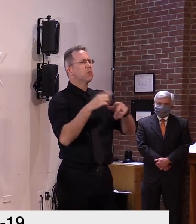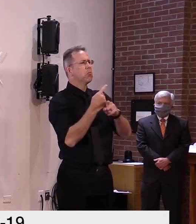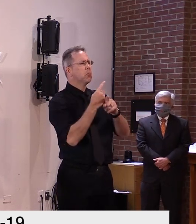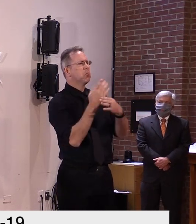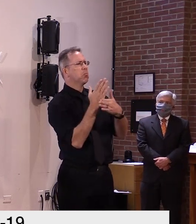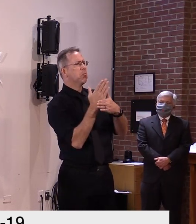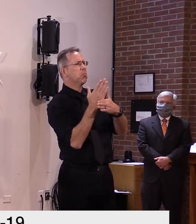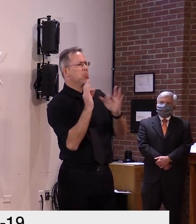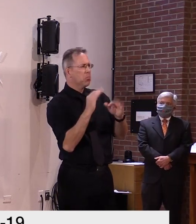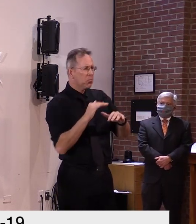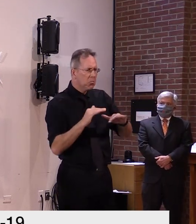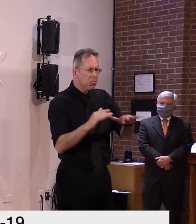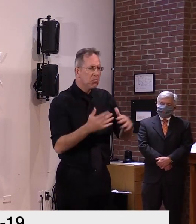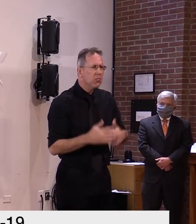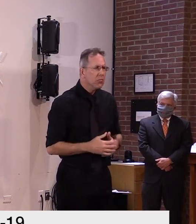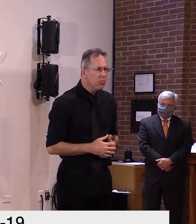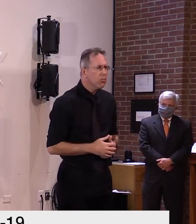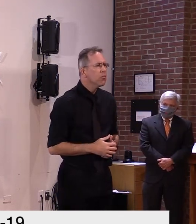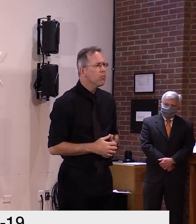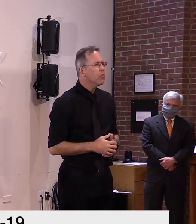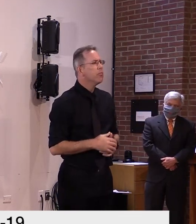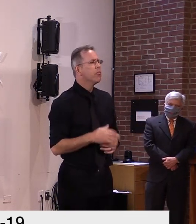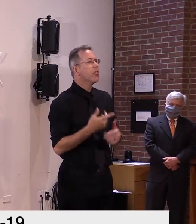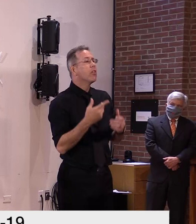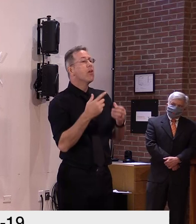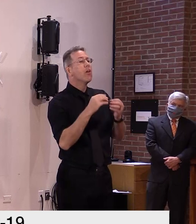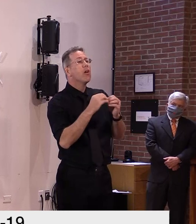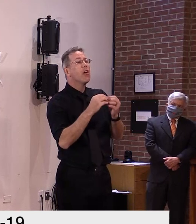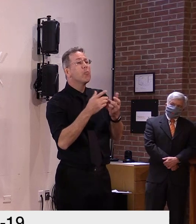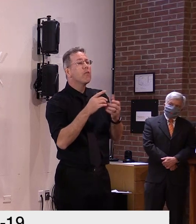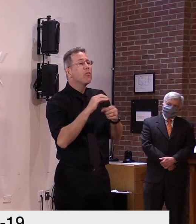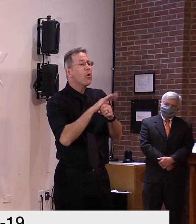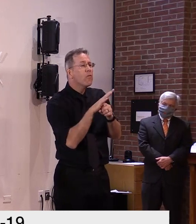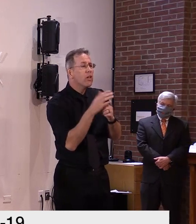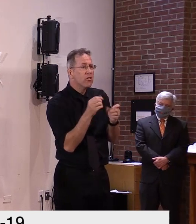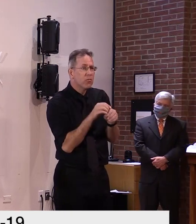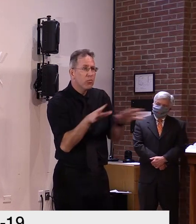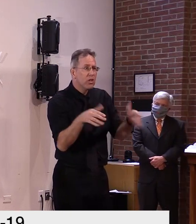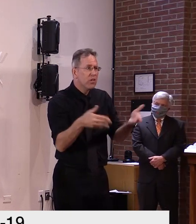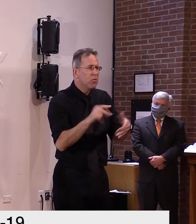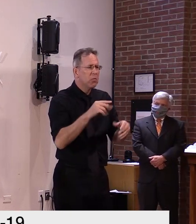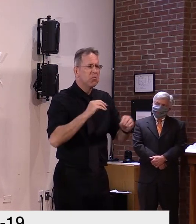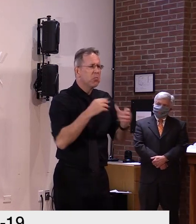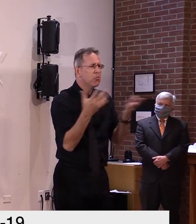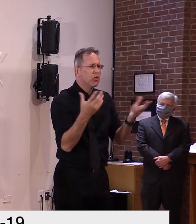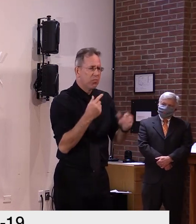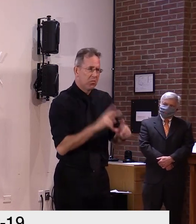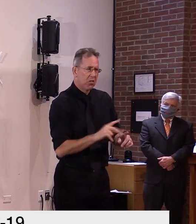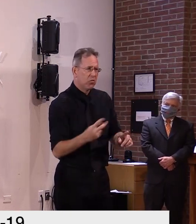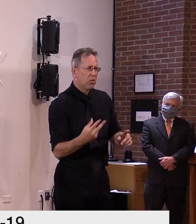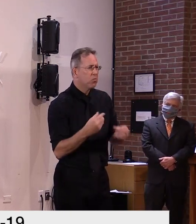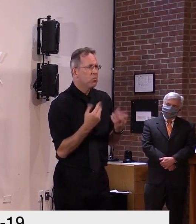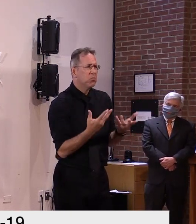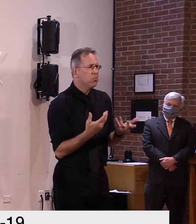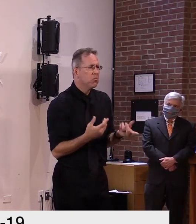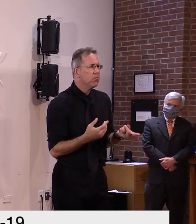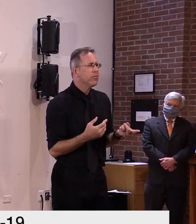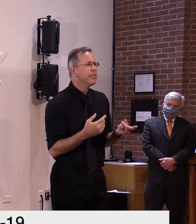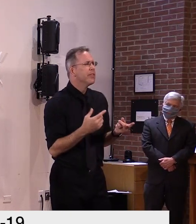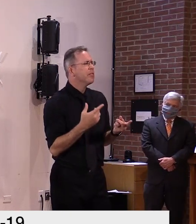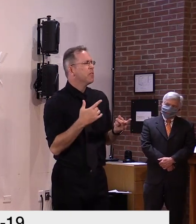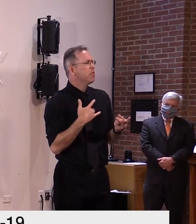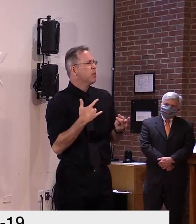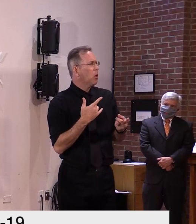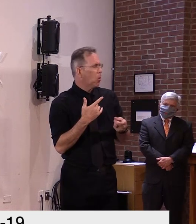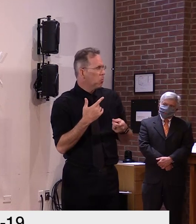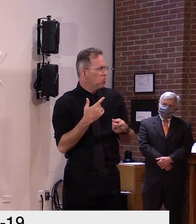prevalence or their amount of COVID that they would actually harbor. So we did not feel that there was a necessity